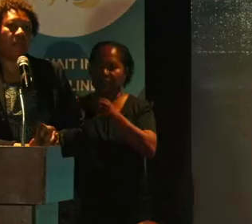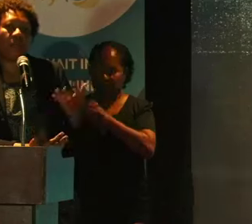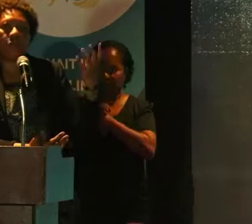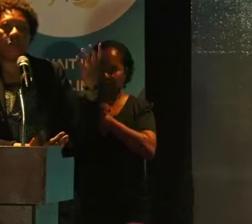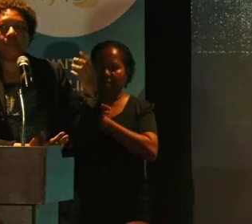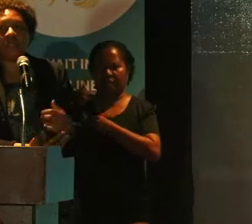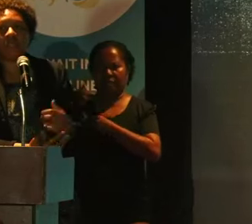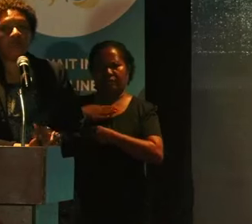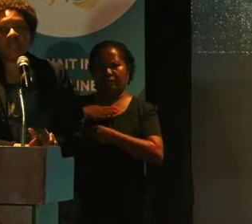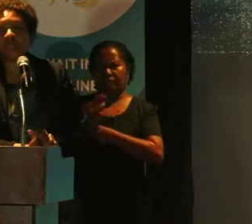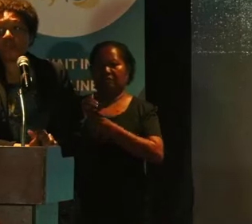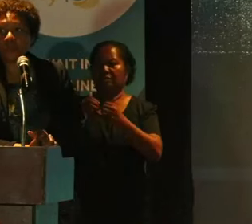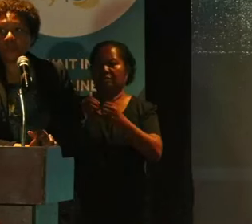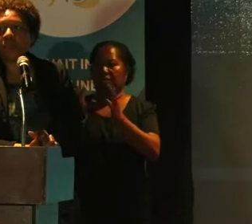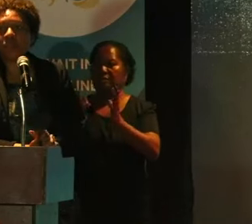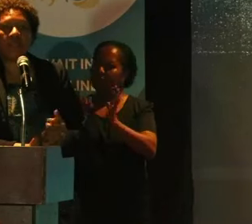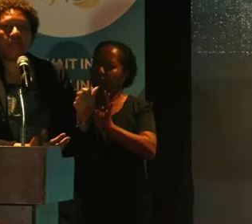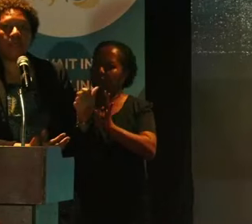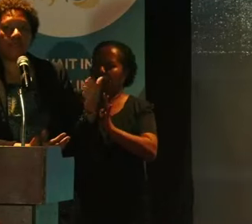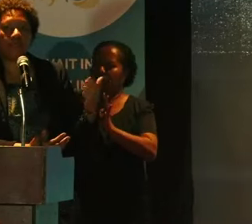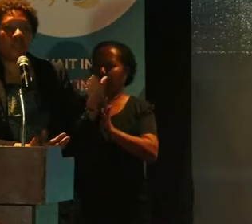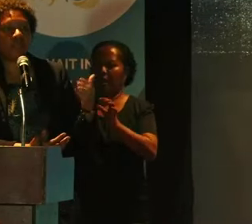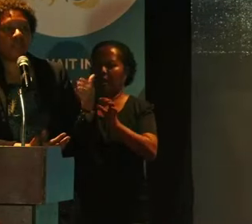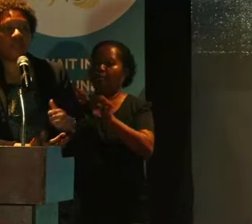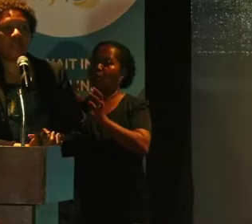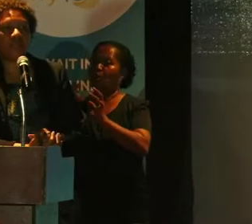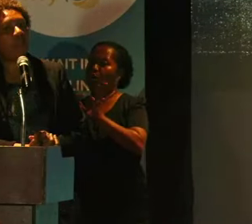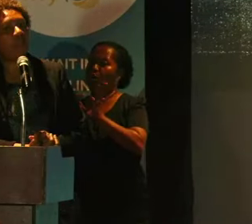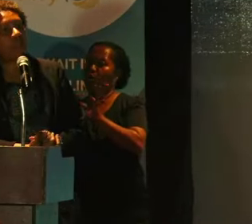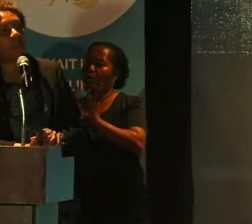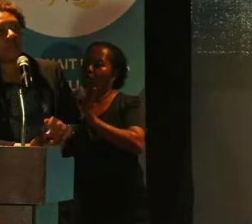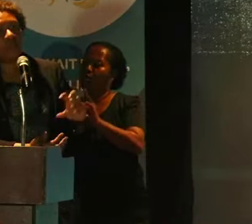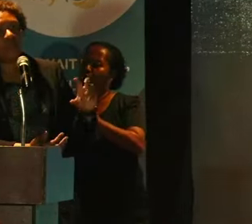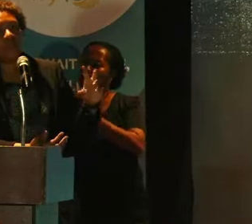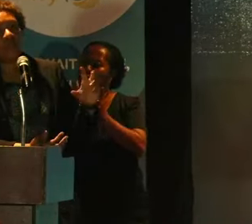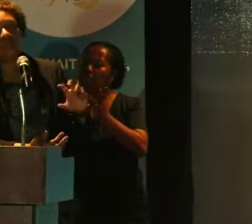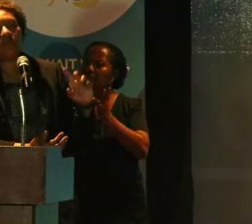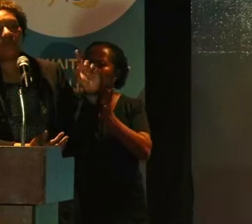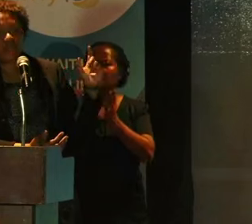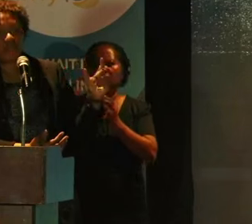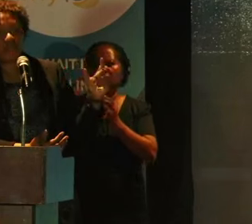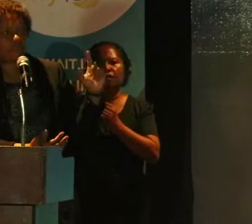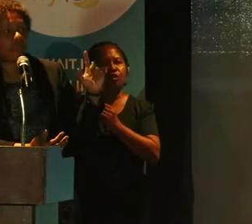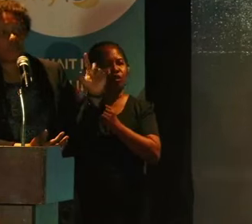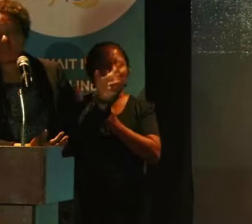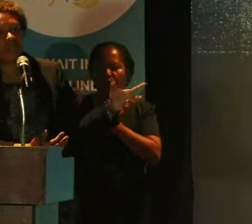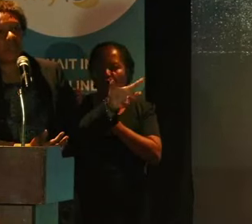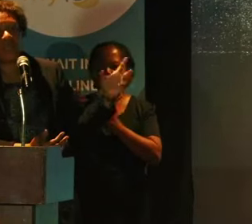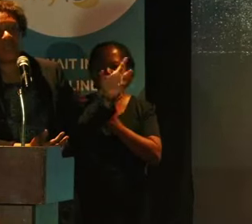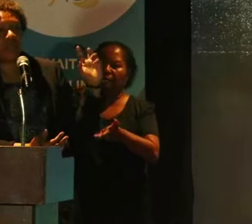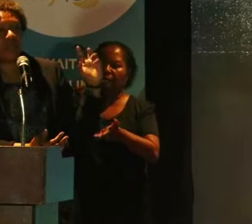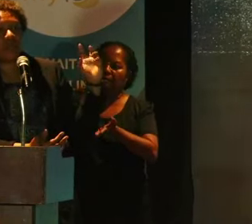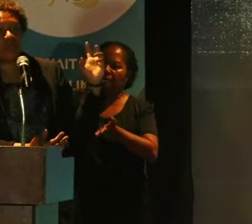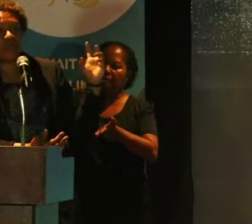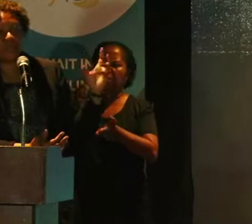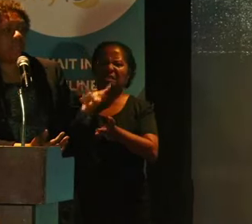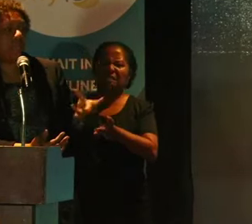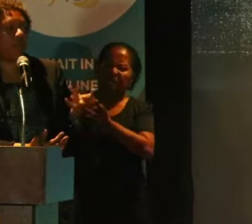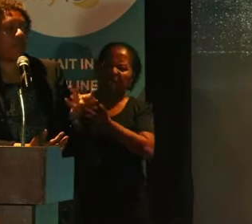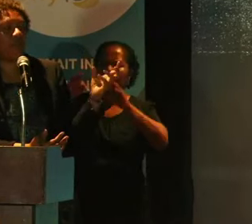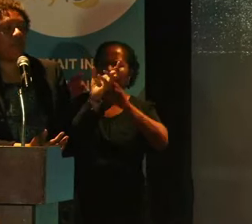and say you're a property owner at Boroko and you want to put up your lick store, you cannot go and just stand up a container tasol